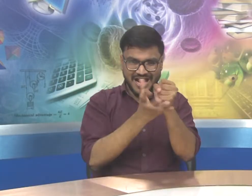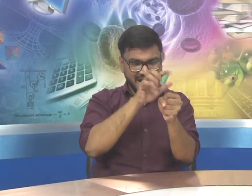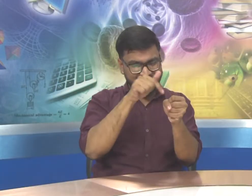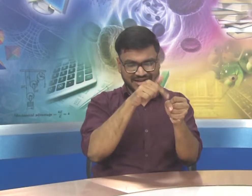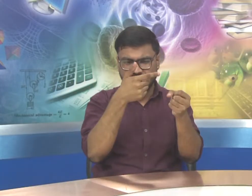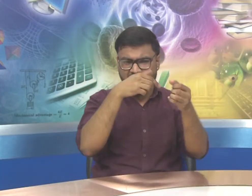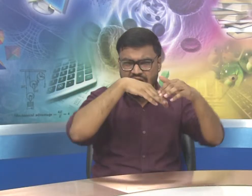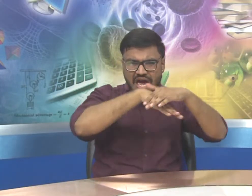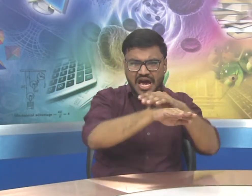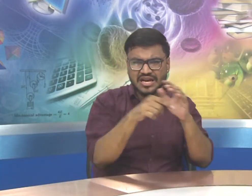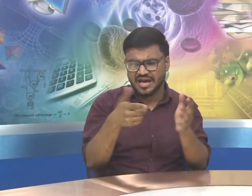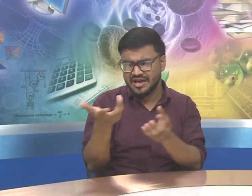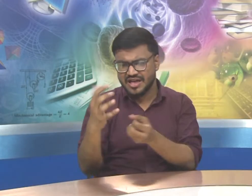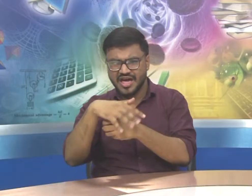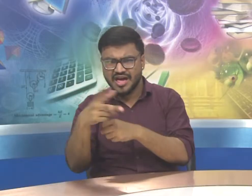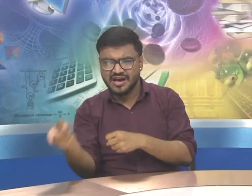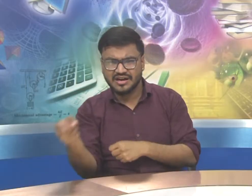As you can see on the screen,